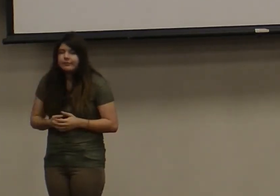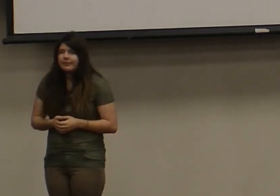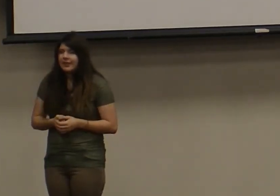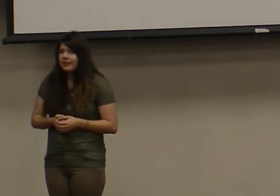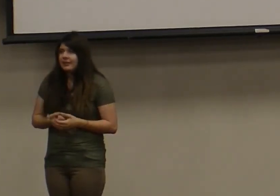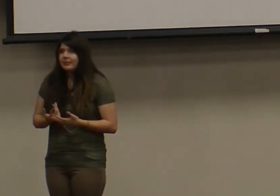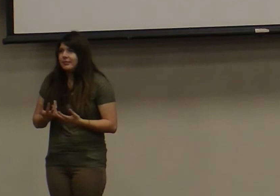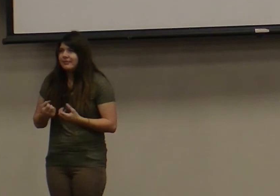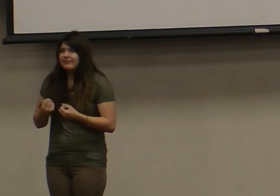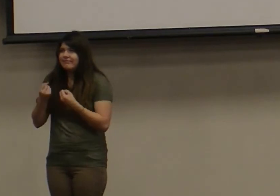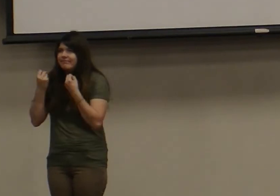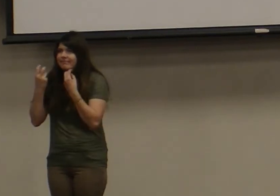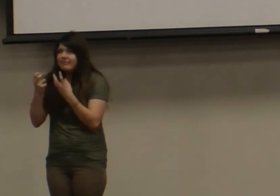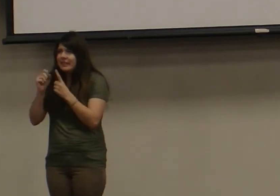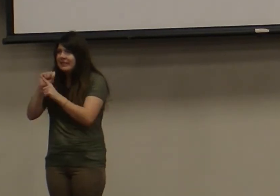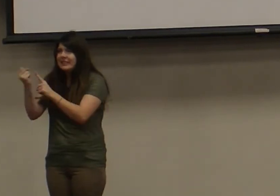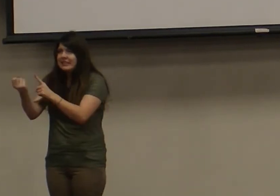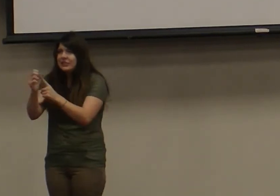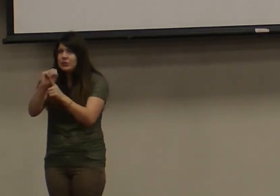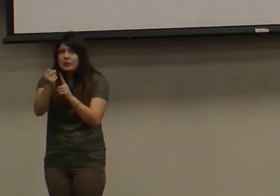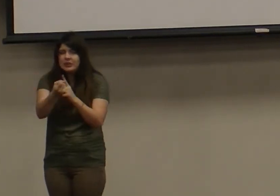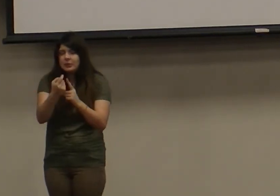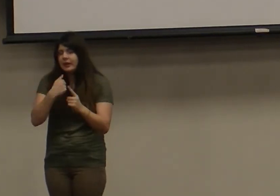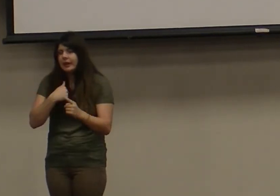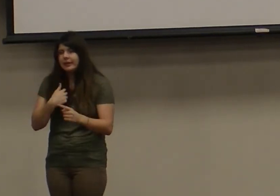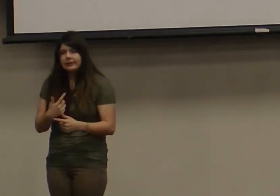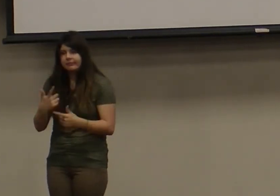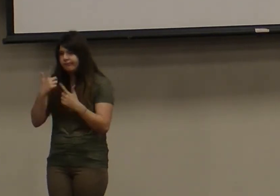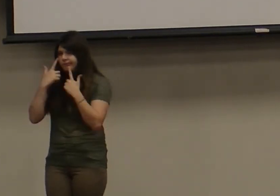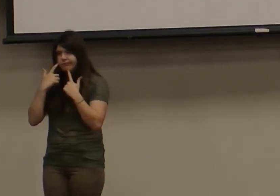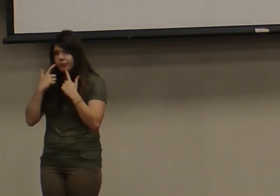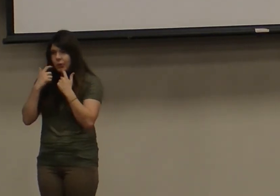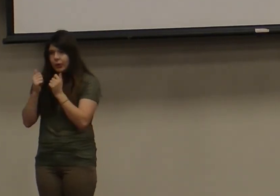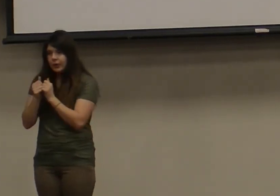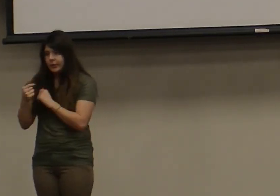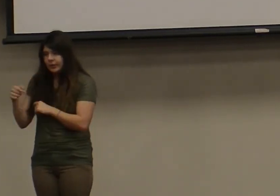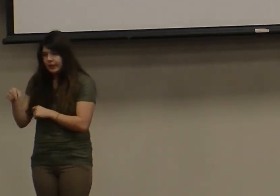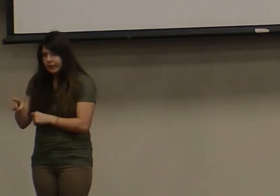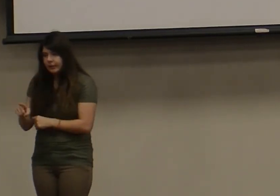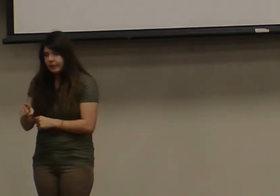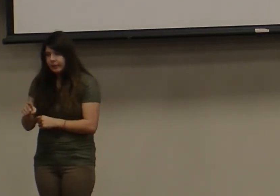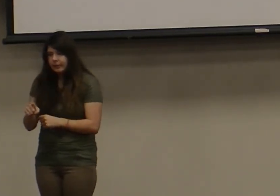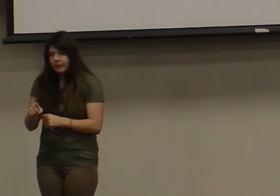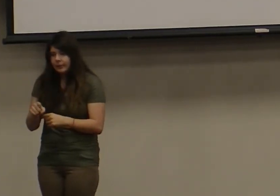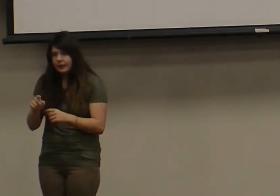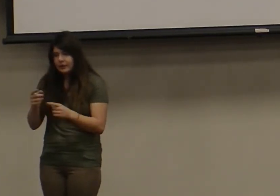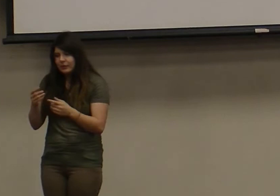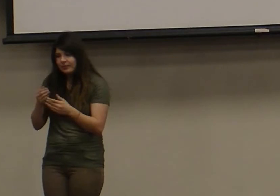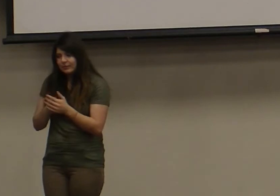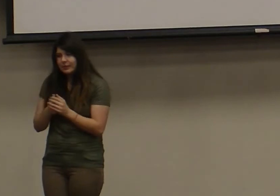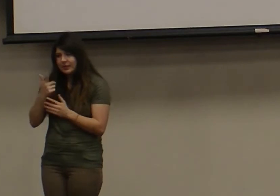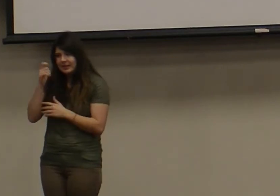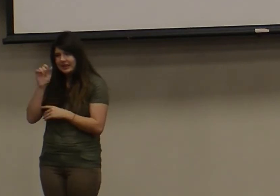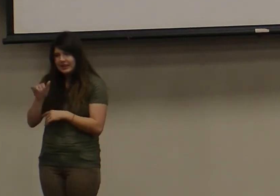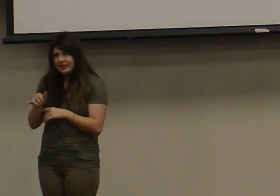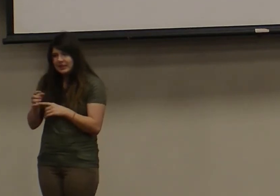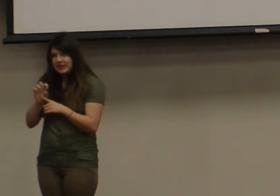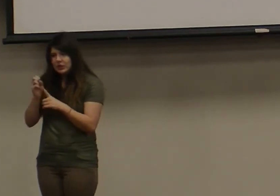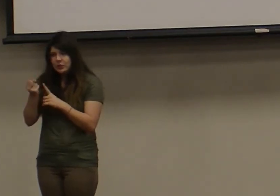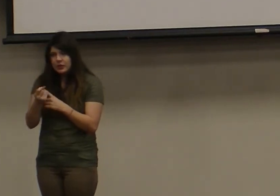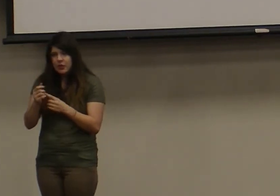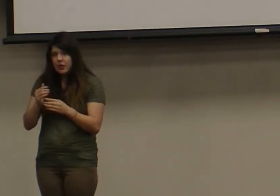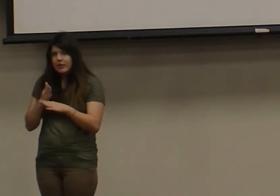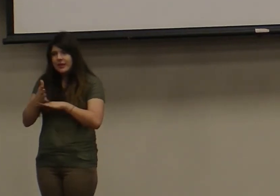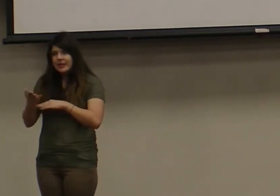many of those situations where I didn't shed tears with those who saw over the situation, over the death, over